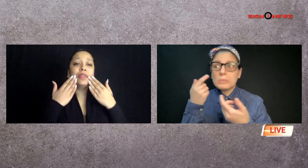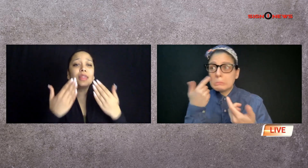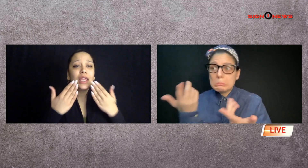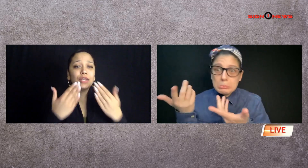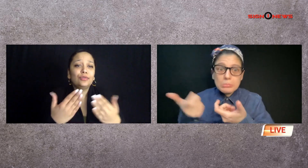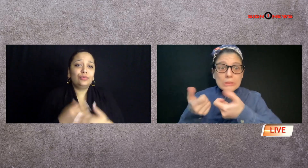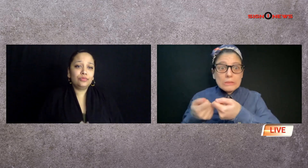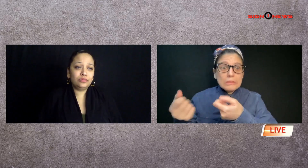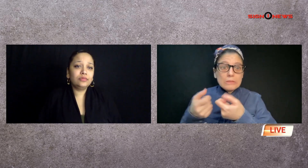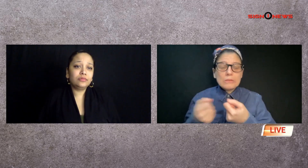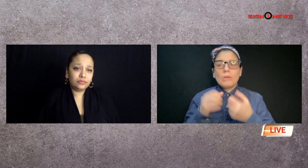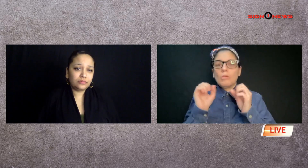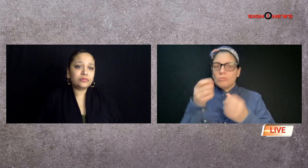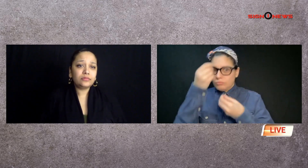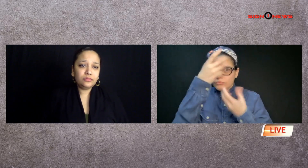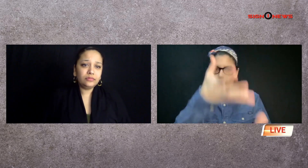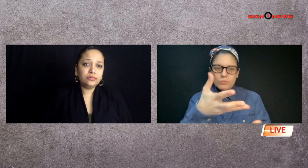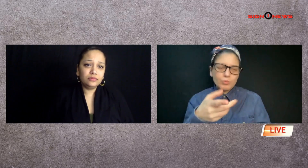thank you so much